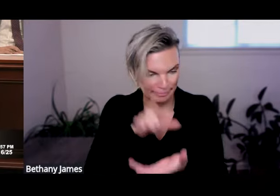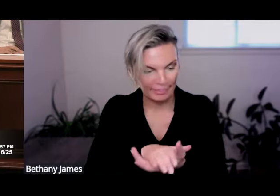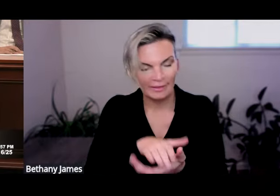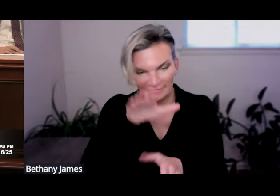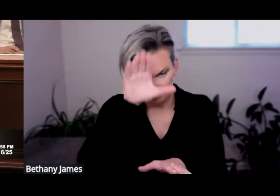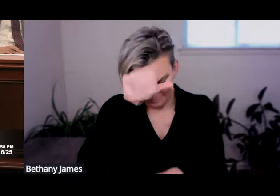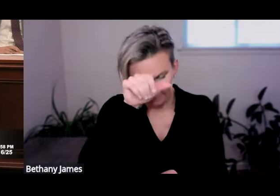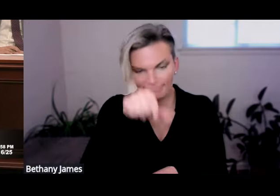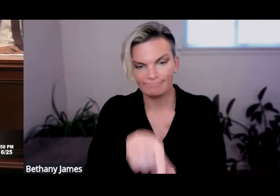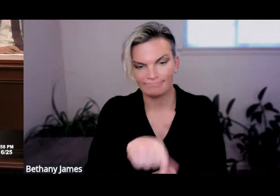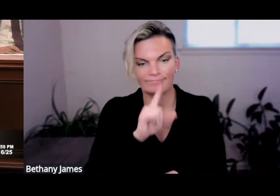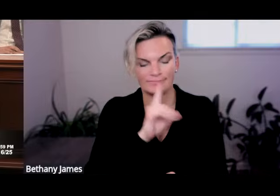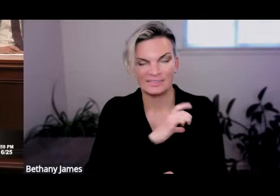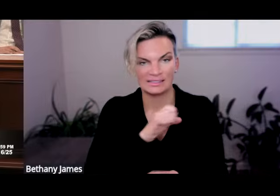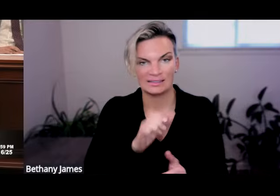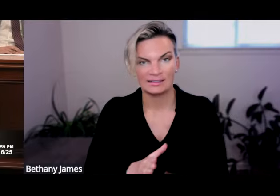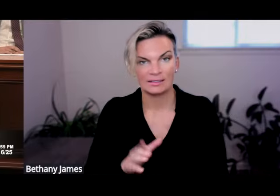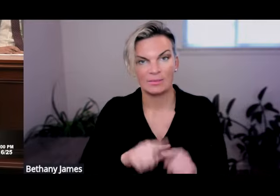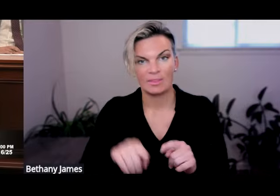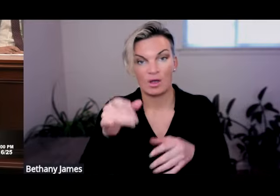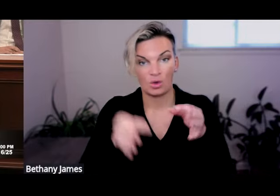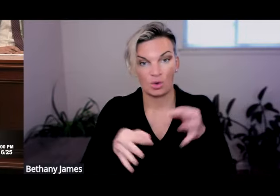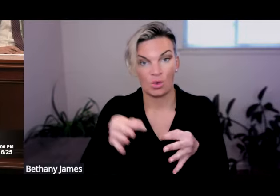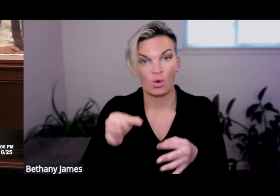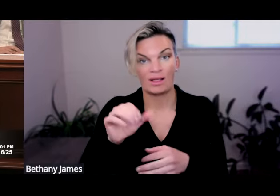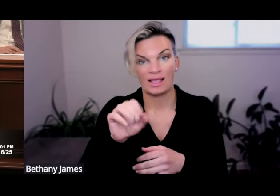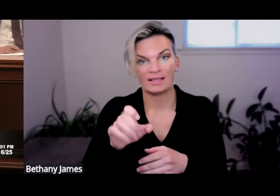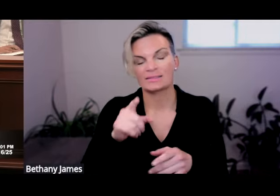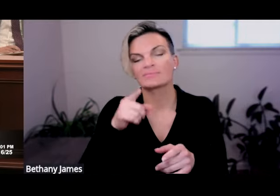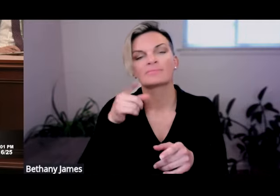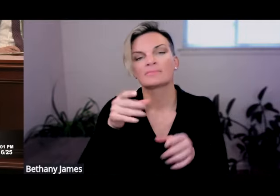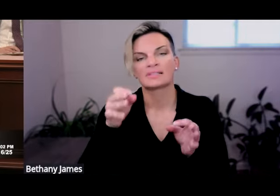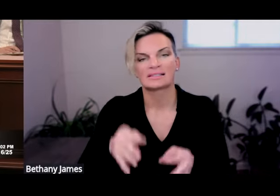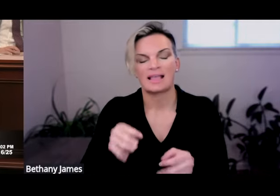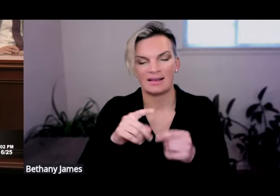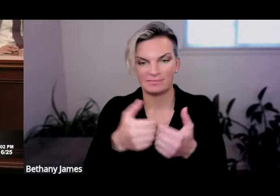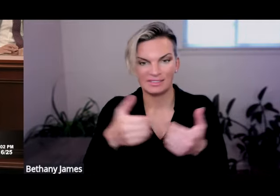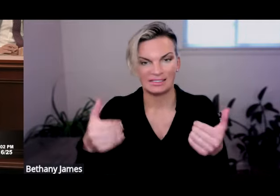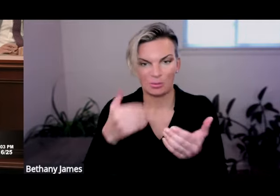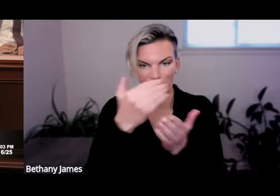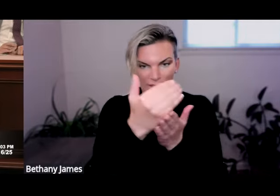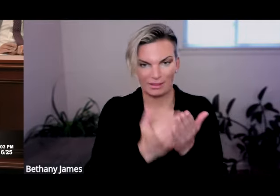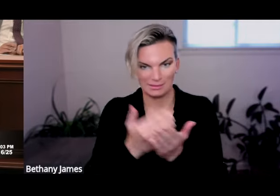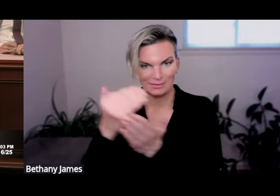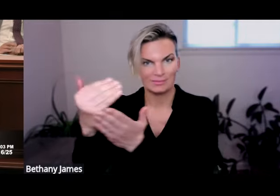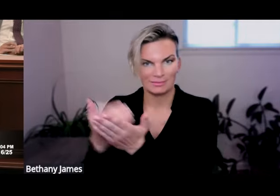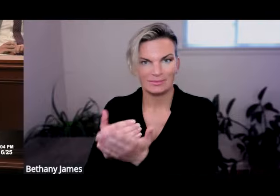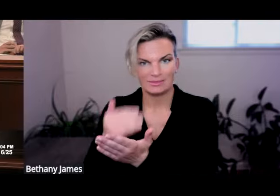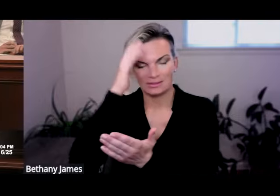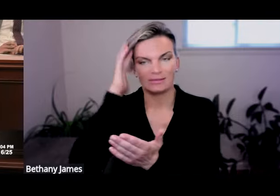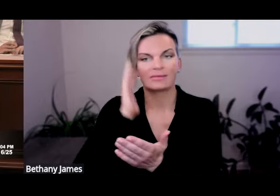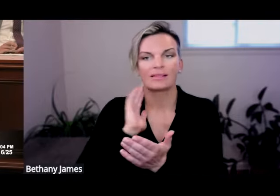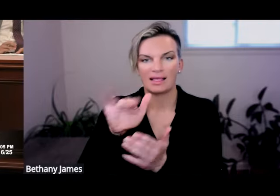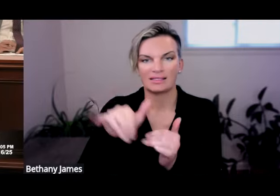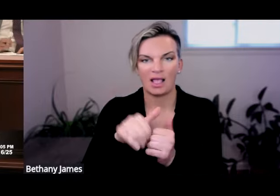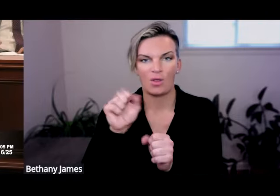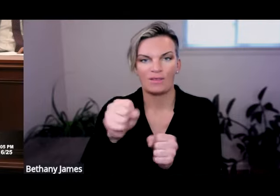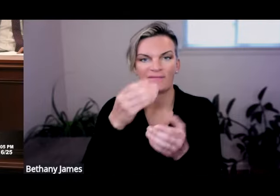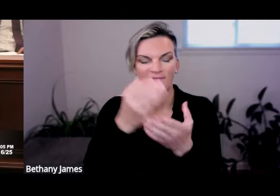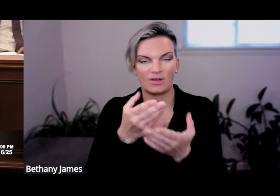And then in that court case, they agreed to keep a separate list, because that's the only way they could keep the verification for the state and